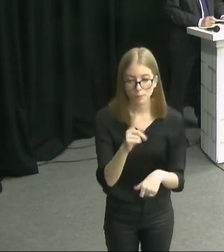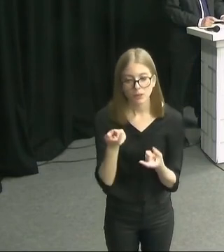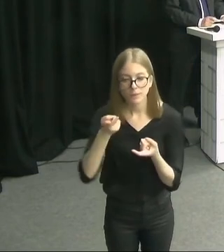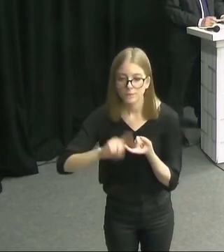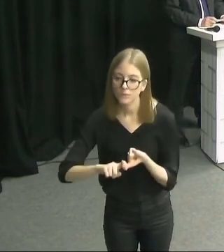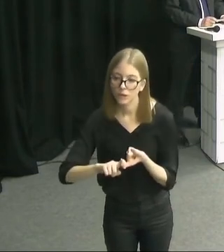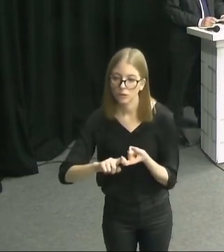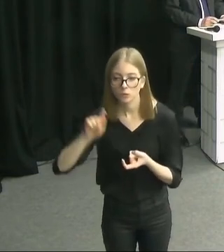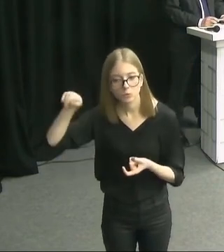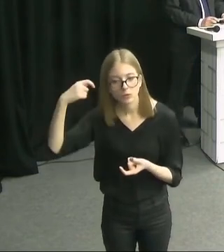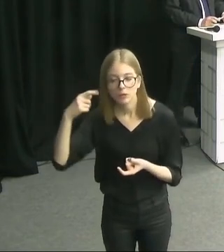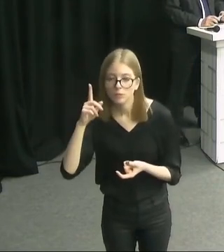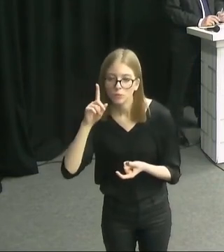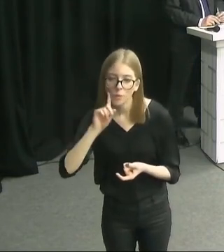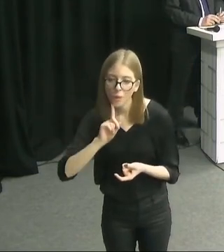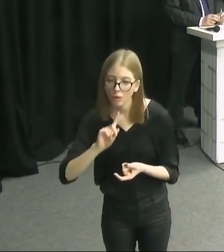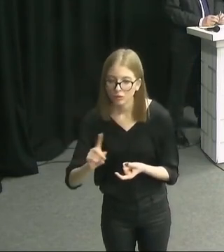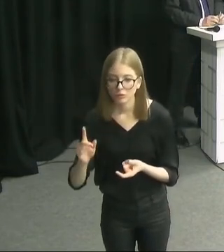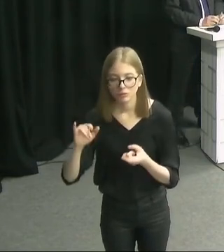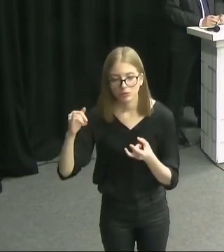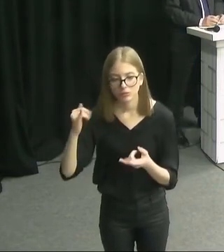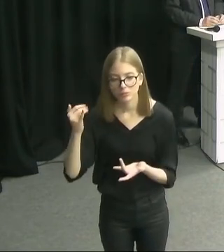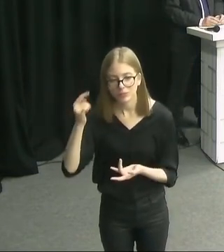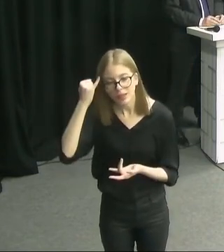best sides.